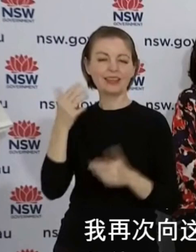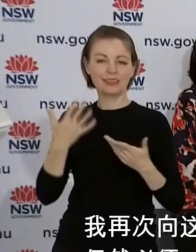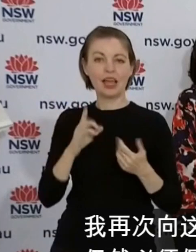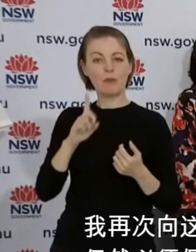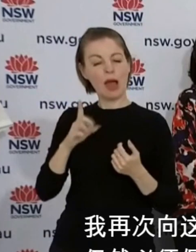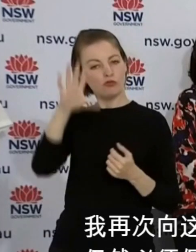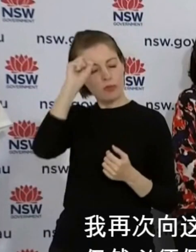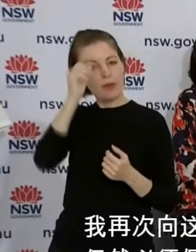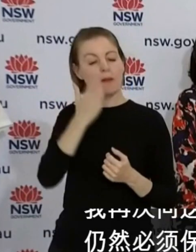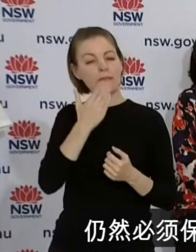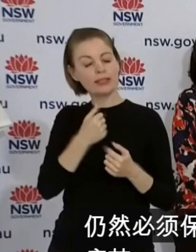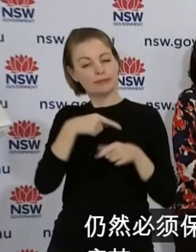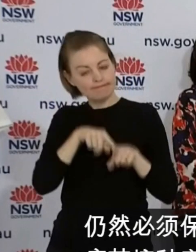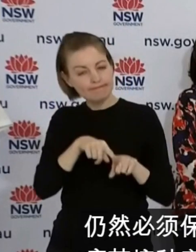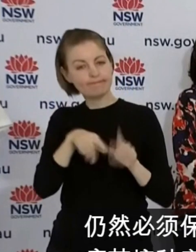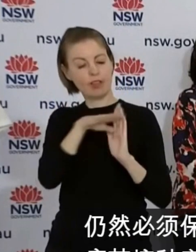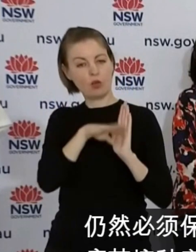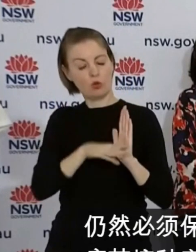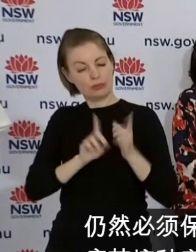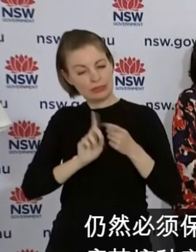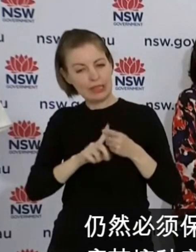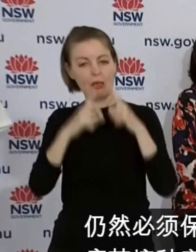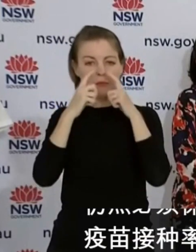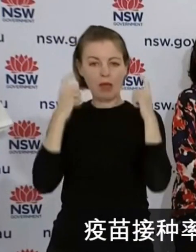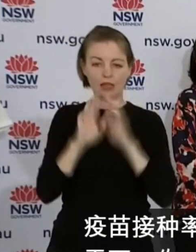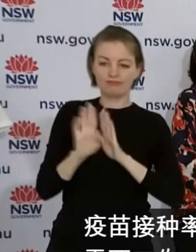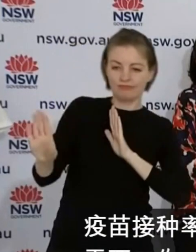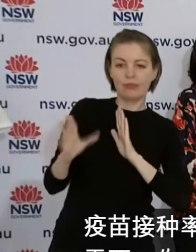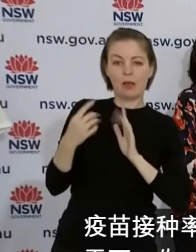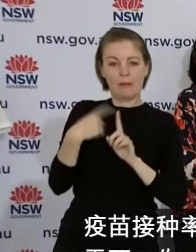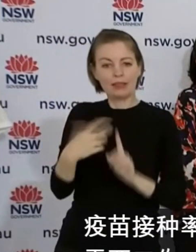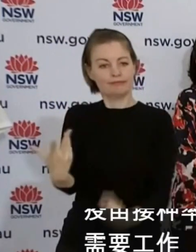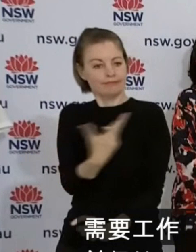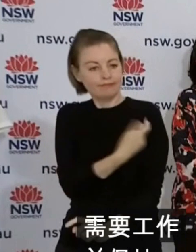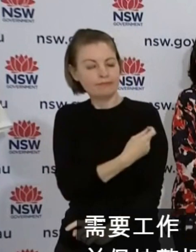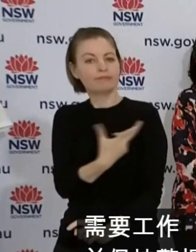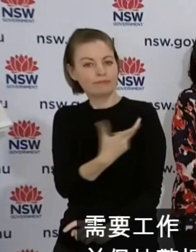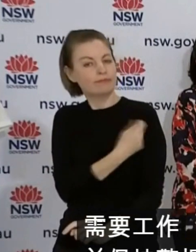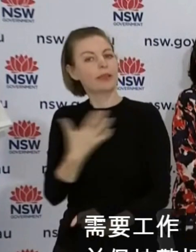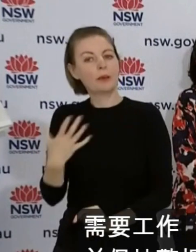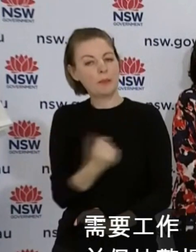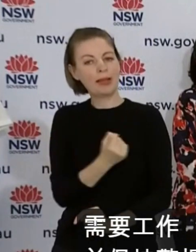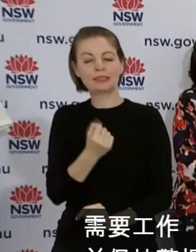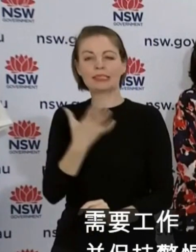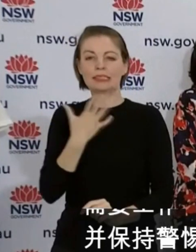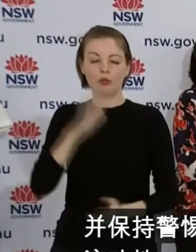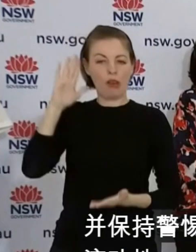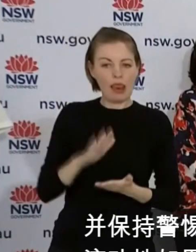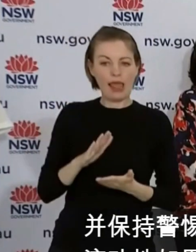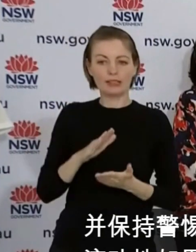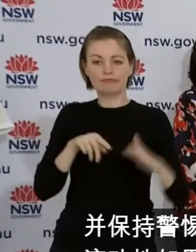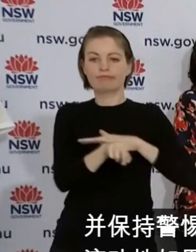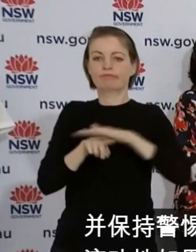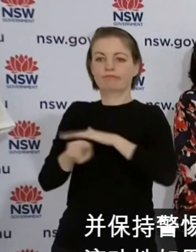we still have to remain vigilant. We need to get vaccination rates up. We still need to work and be vigilant and minimise travel and